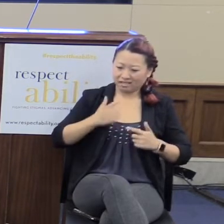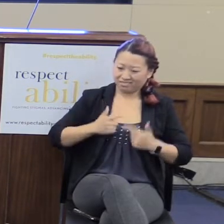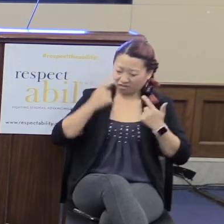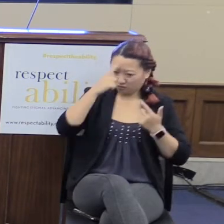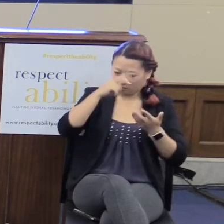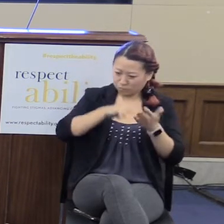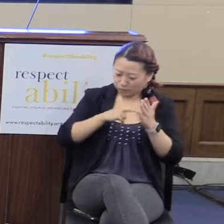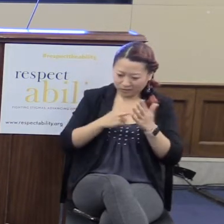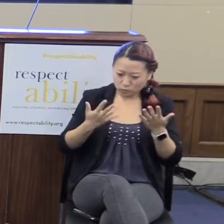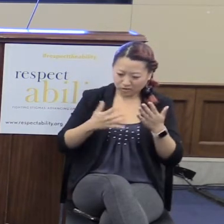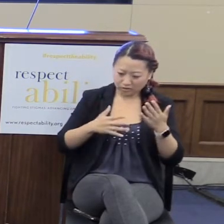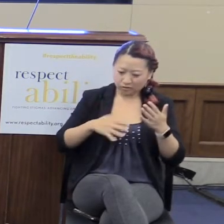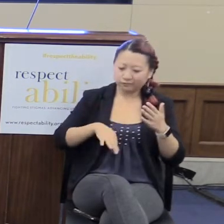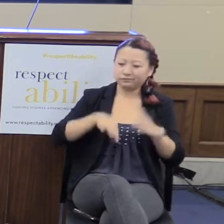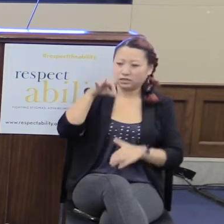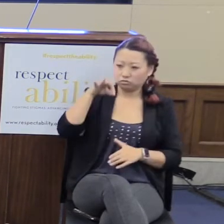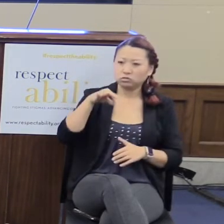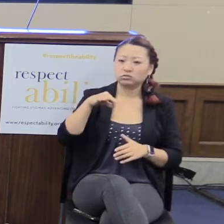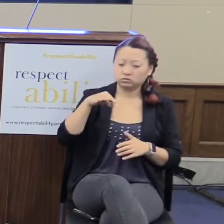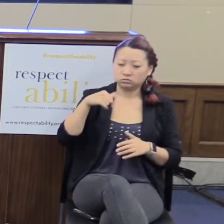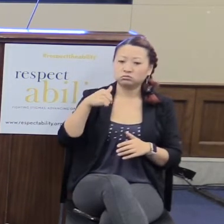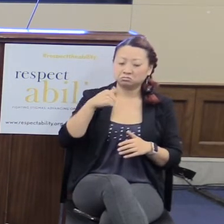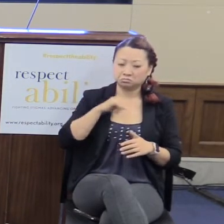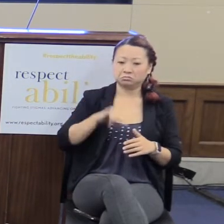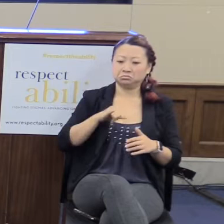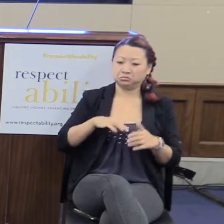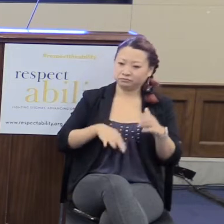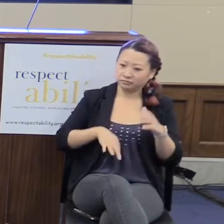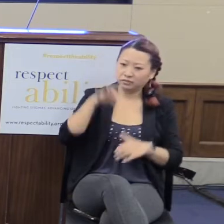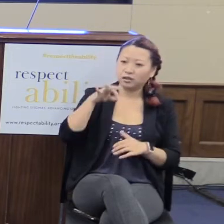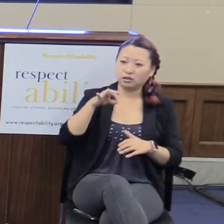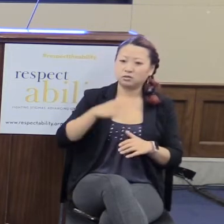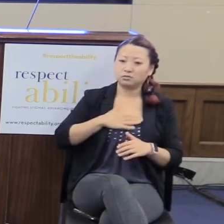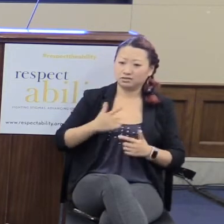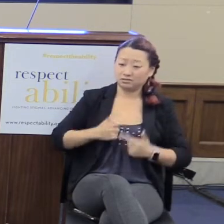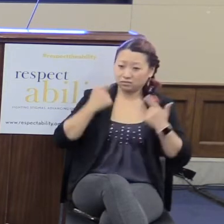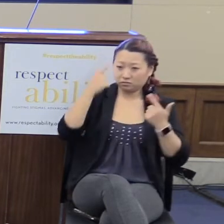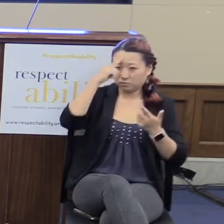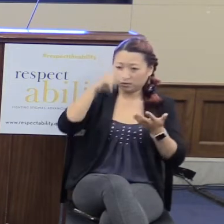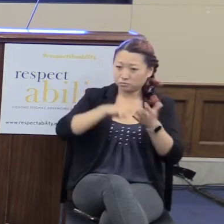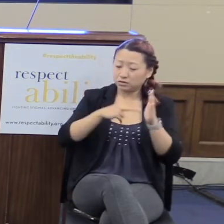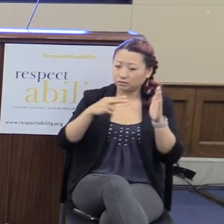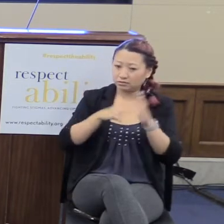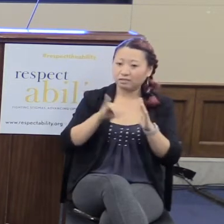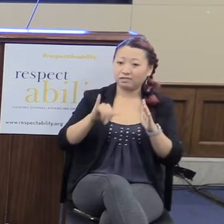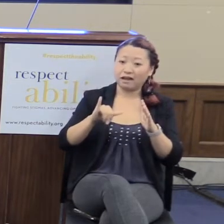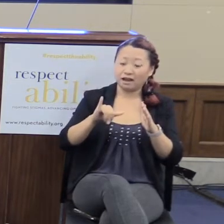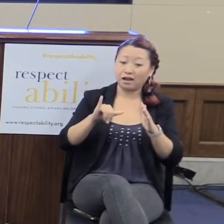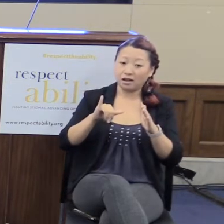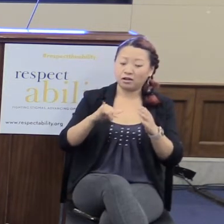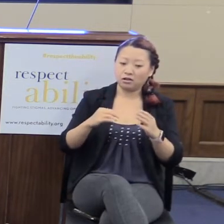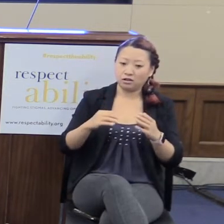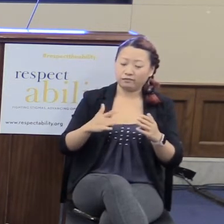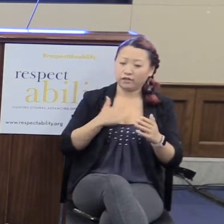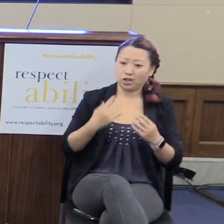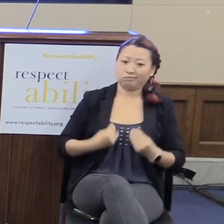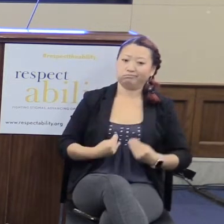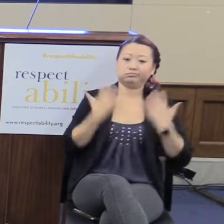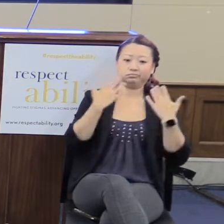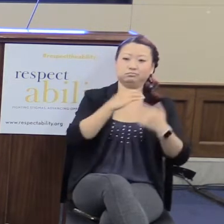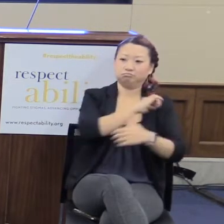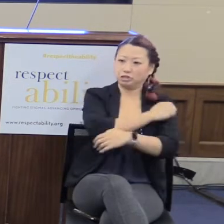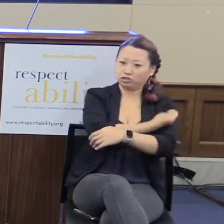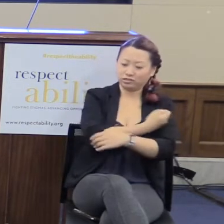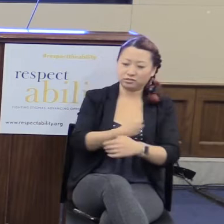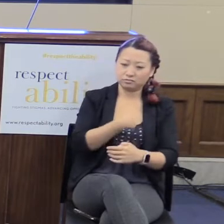was. And once I discovered that purpose in life, it actually energized me. It energized me